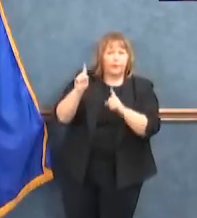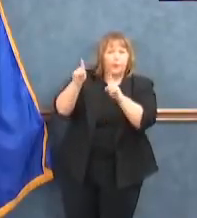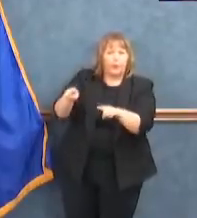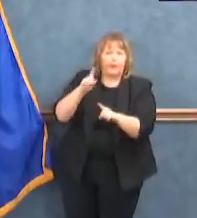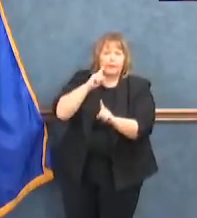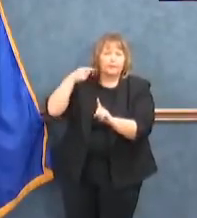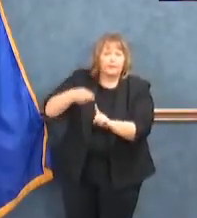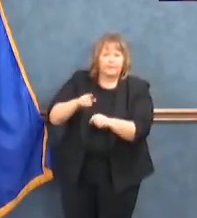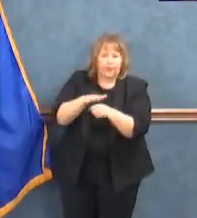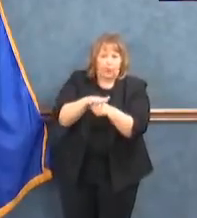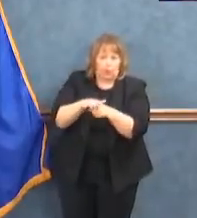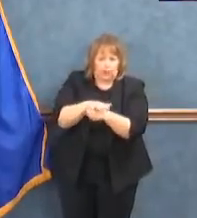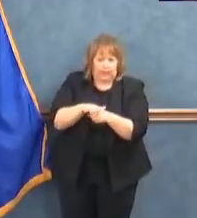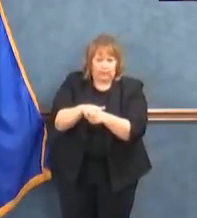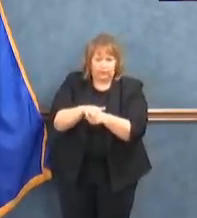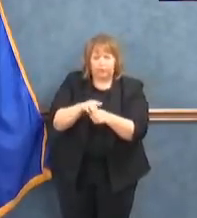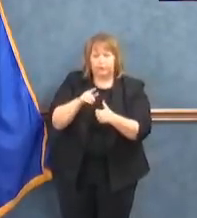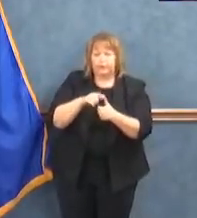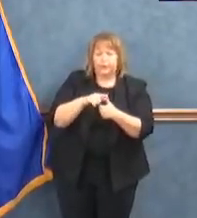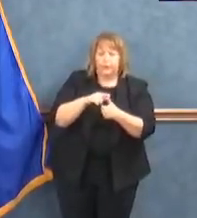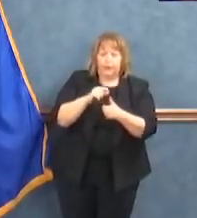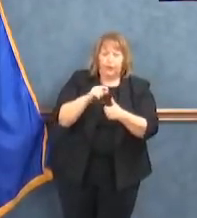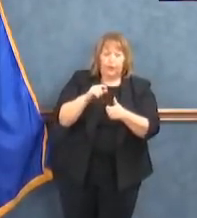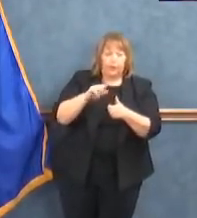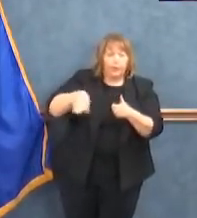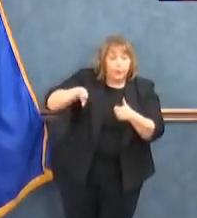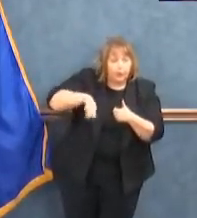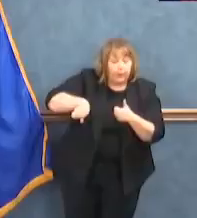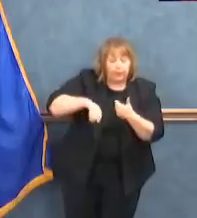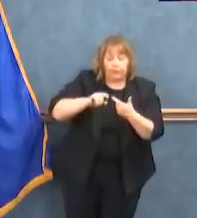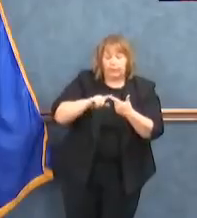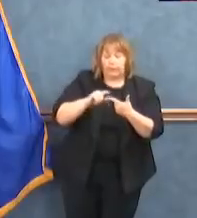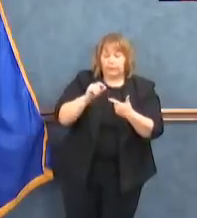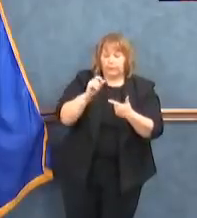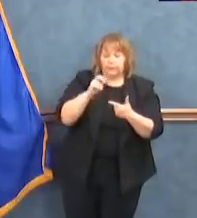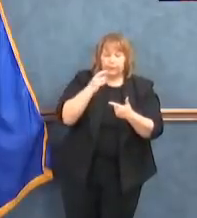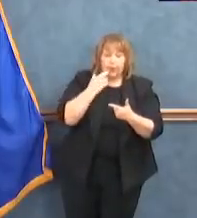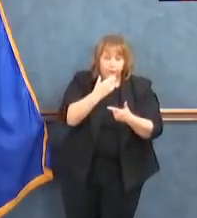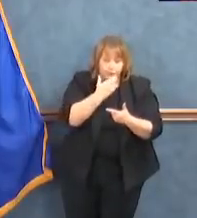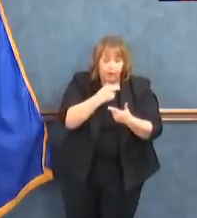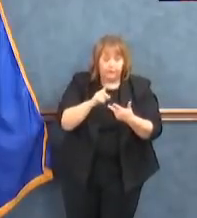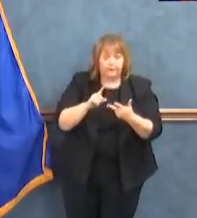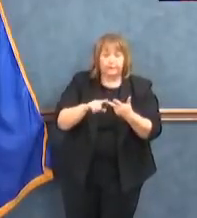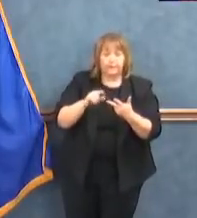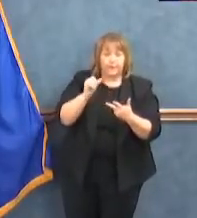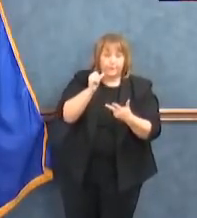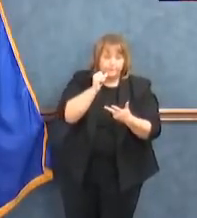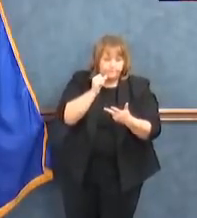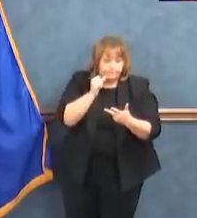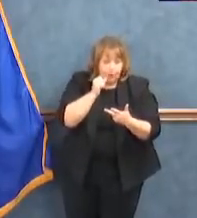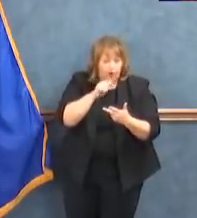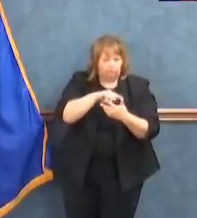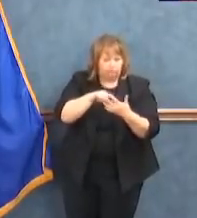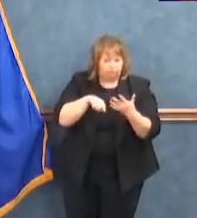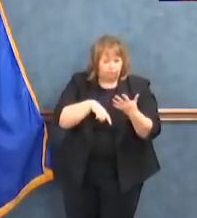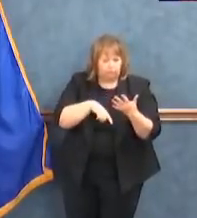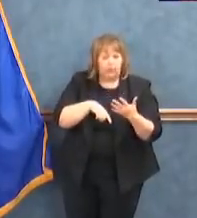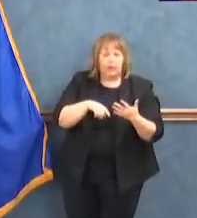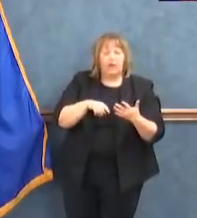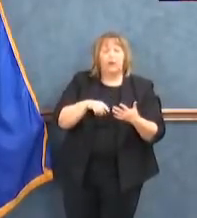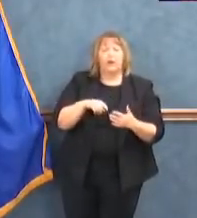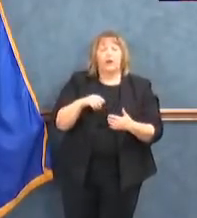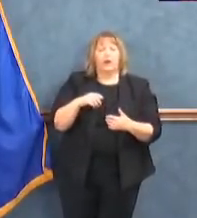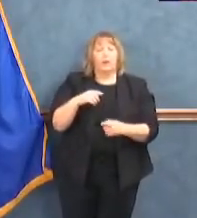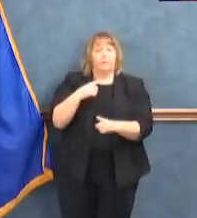location, pool, restaurant, bar, etc. And then also we have another 100 case investigators and contact tracers